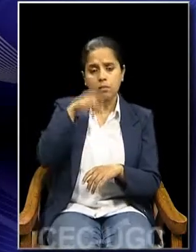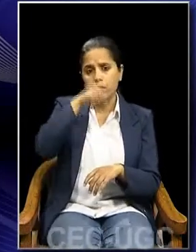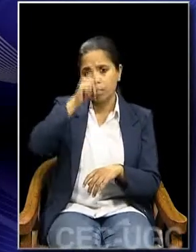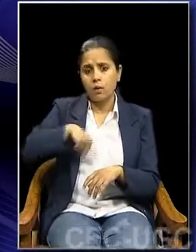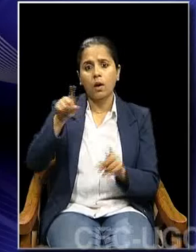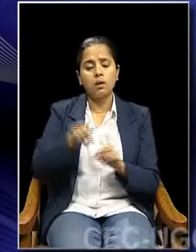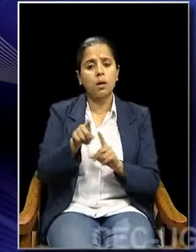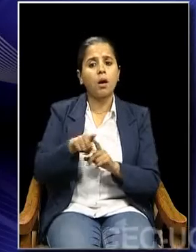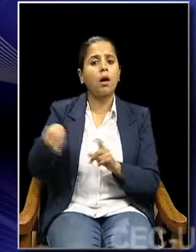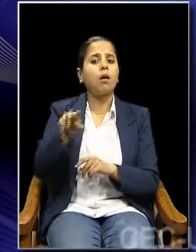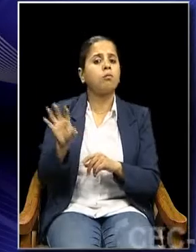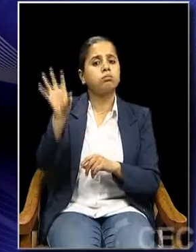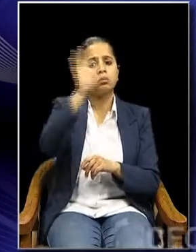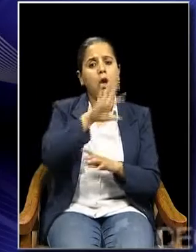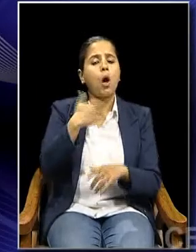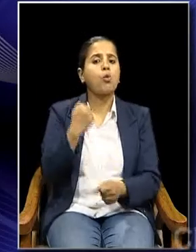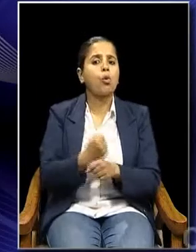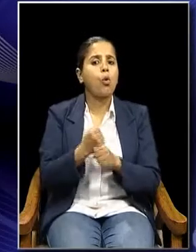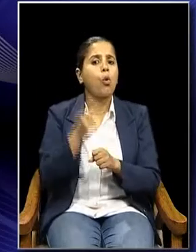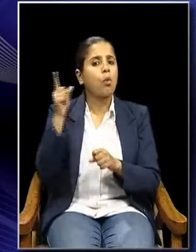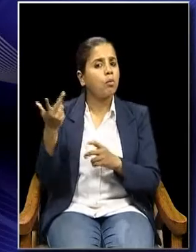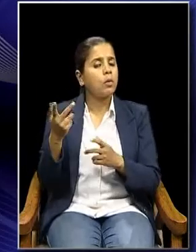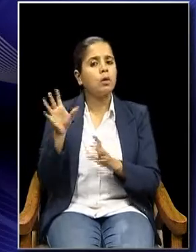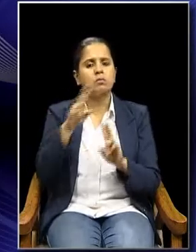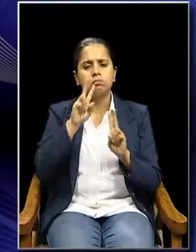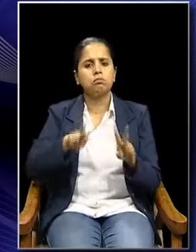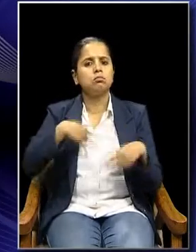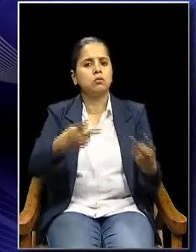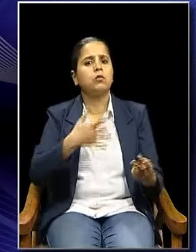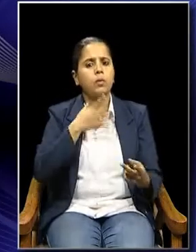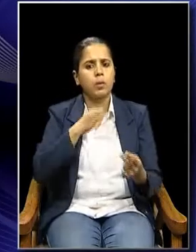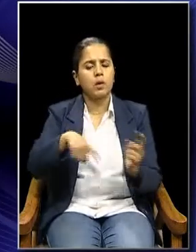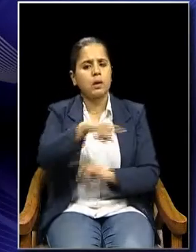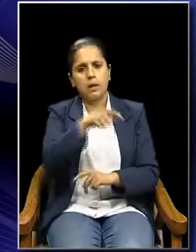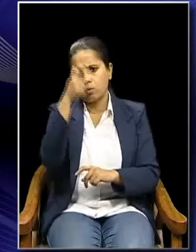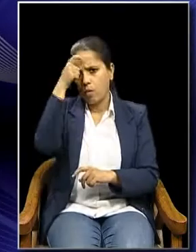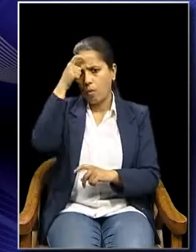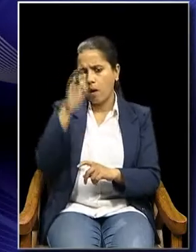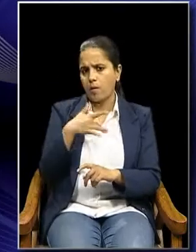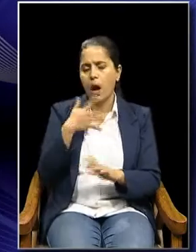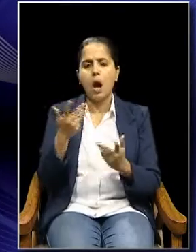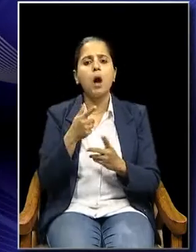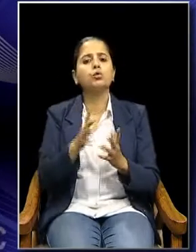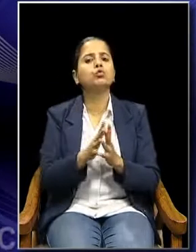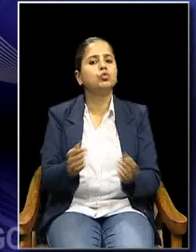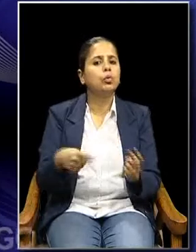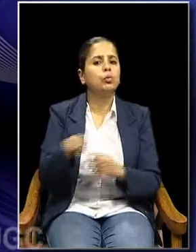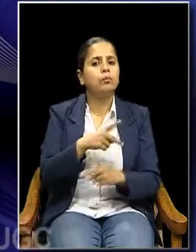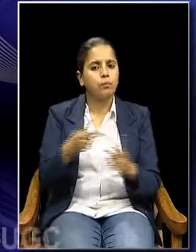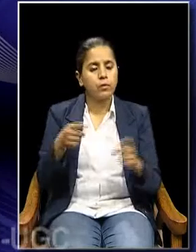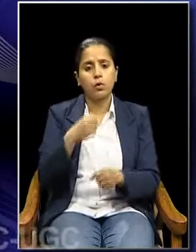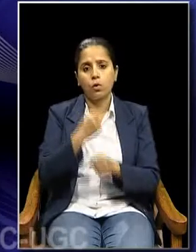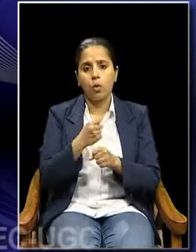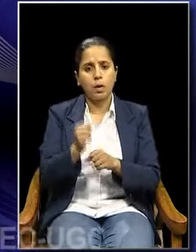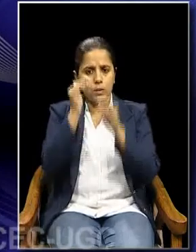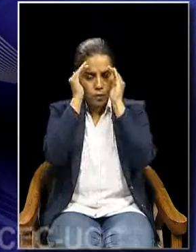nation in the context that how the government responded to such kind of issues, and the government